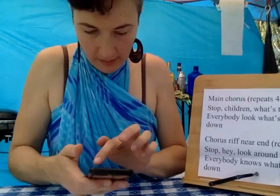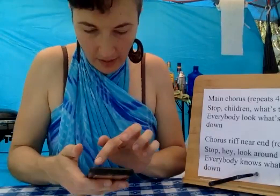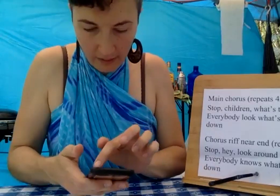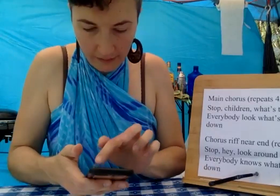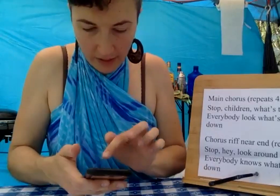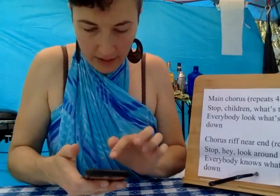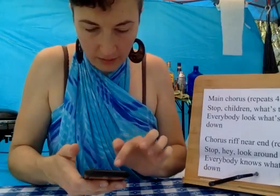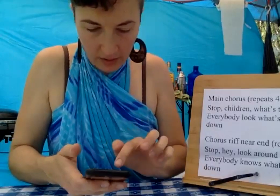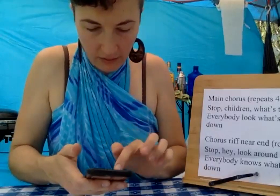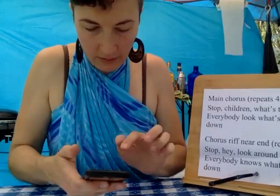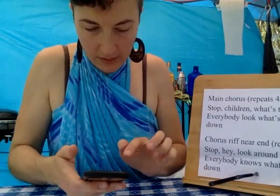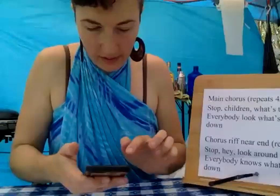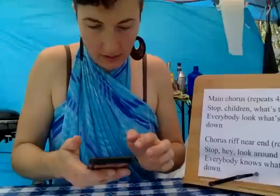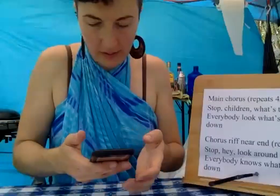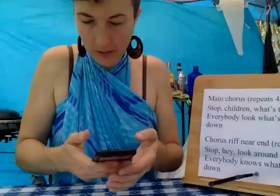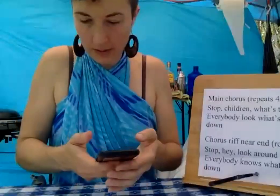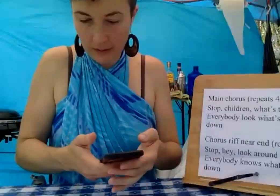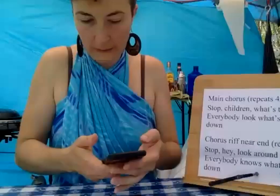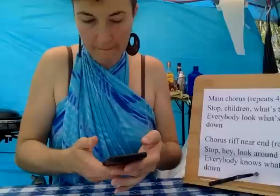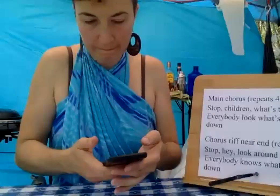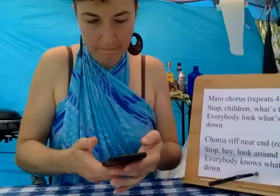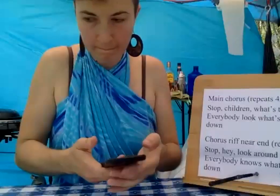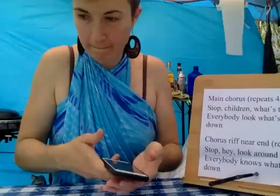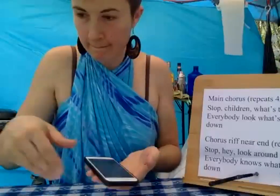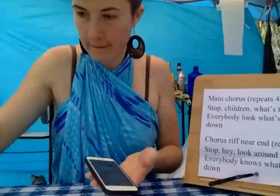Sorry, I forgot to cue the song this week.